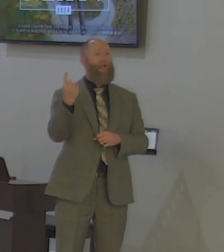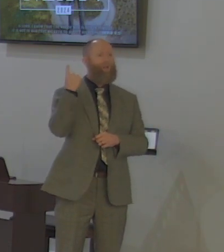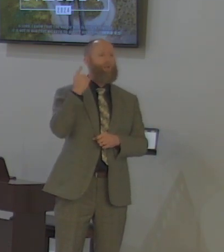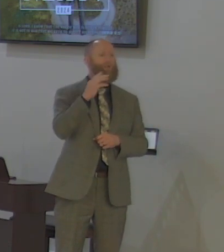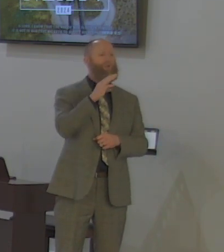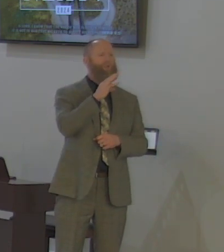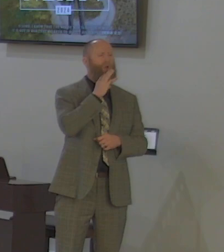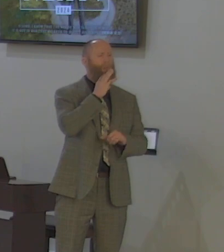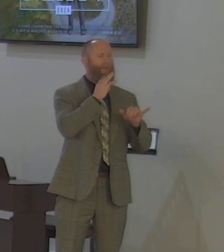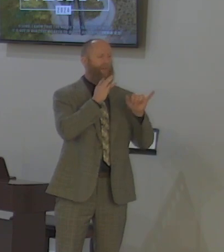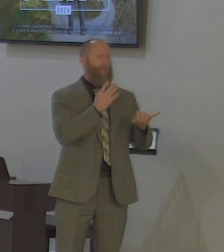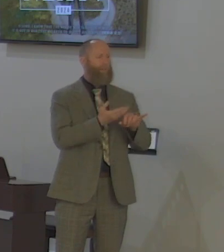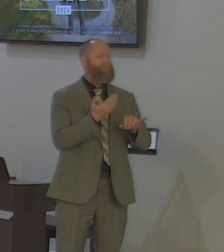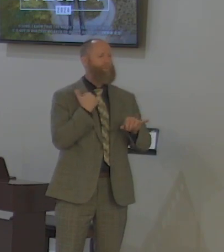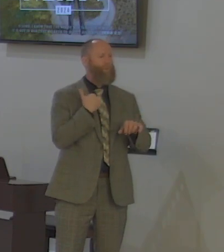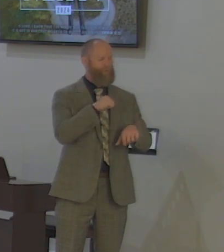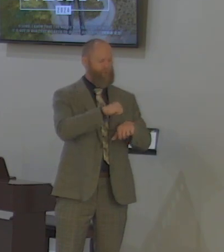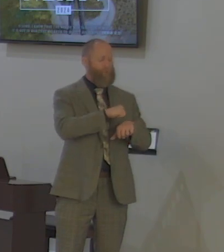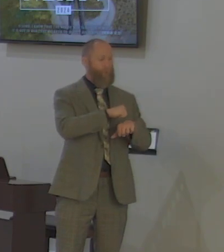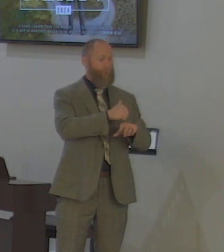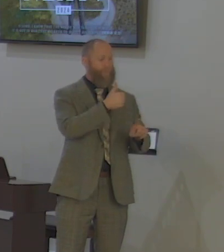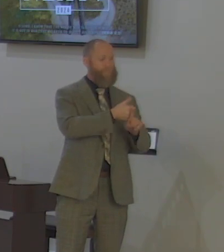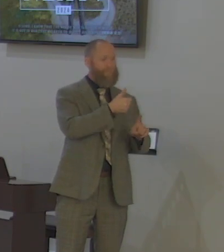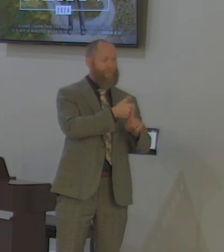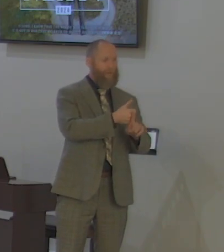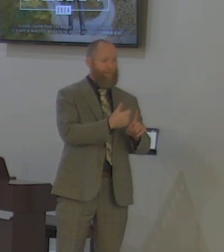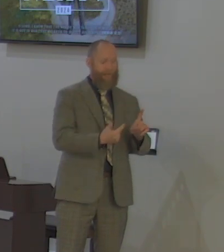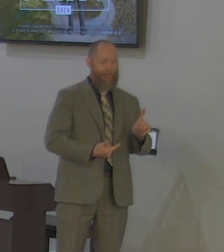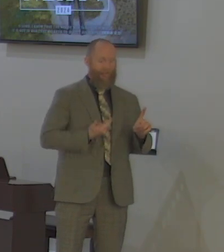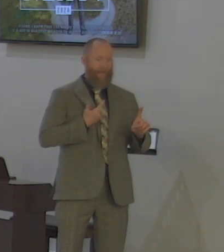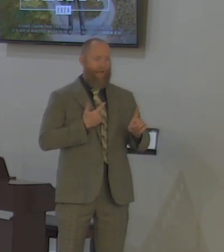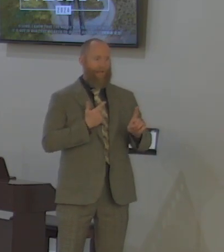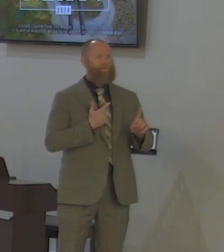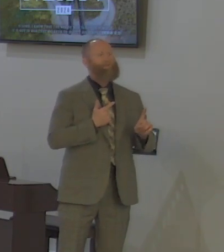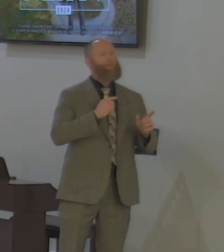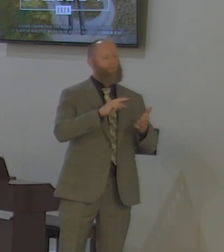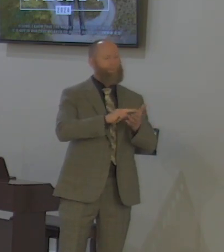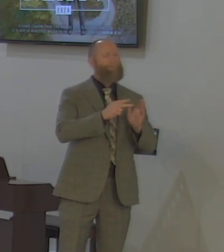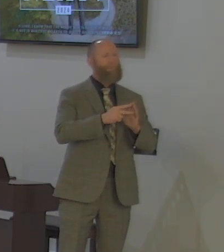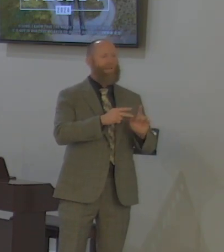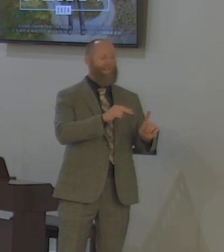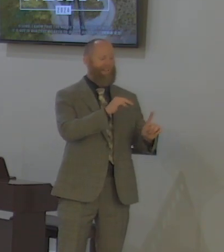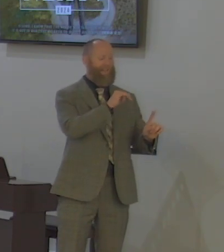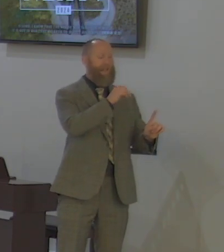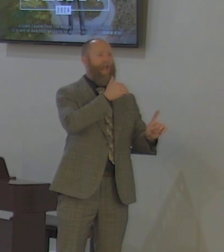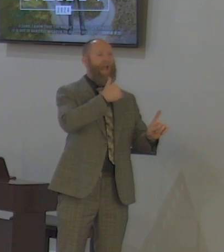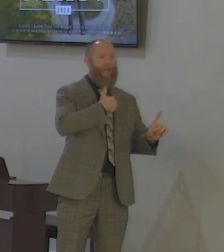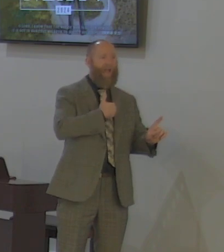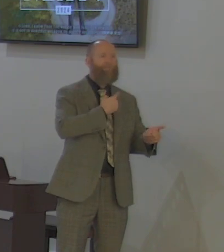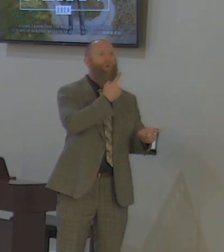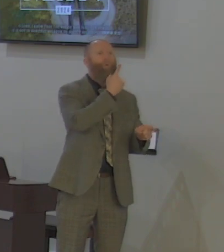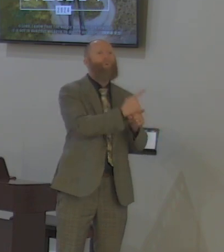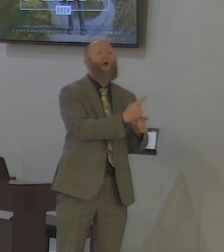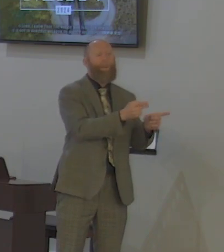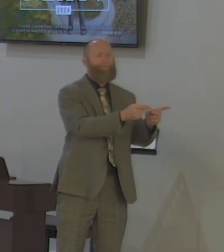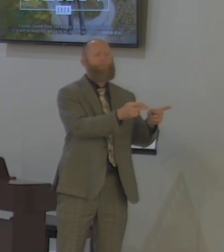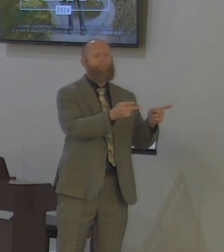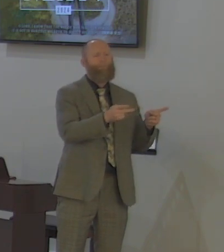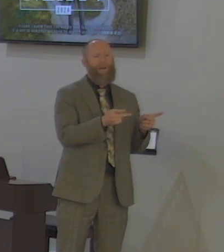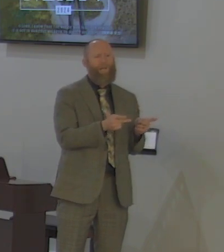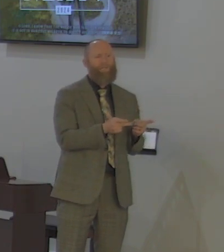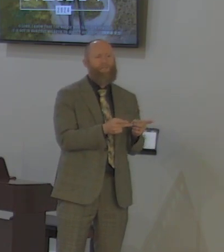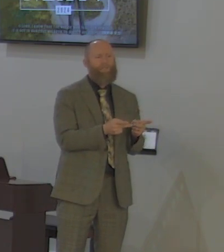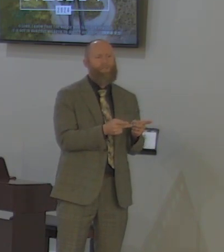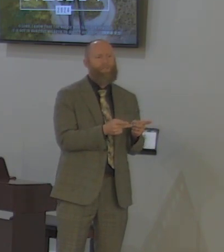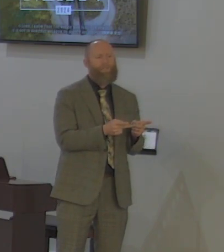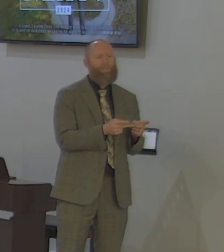is in Scripture. And a living stone, I'll remind you, is one that is used in